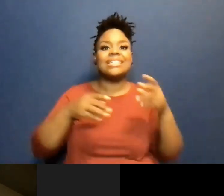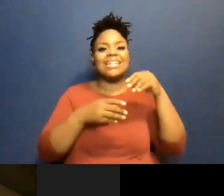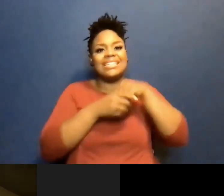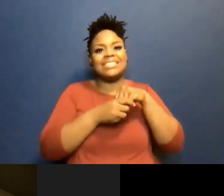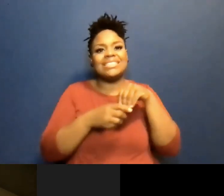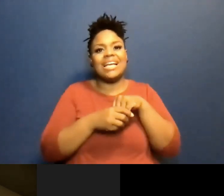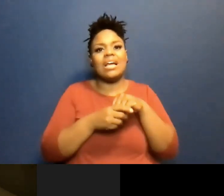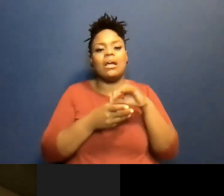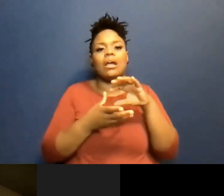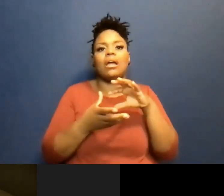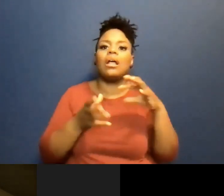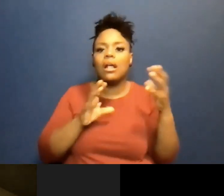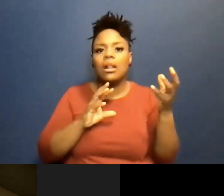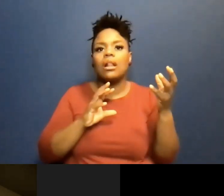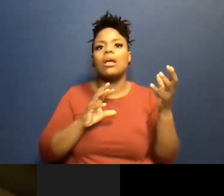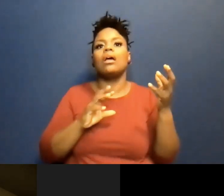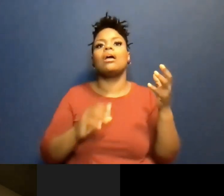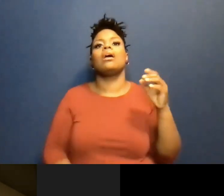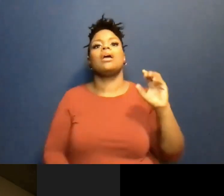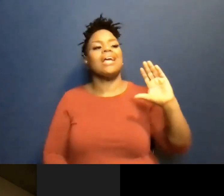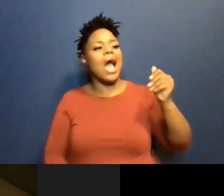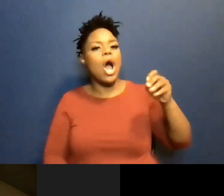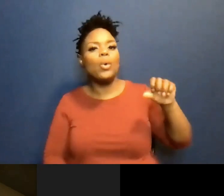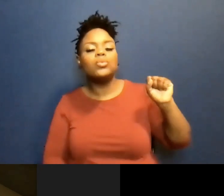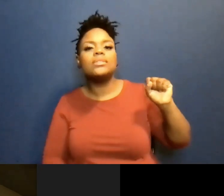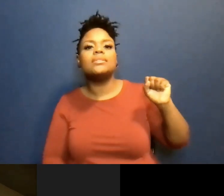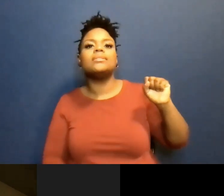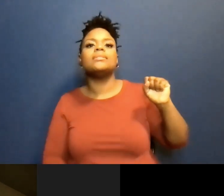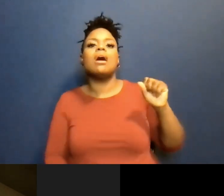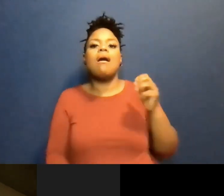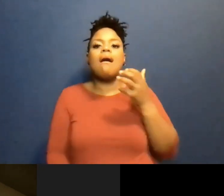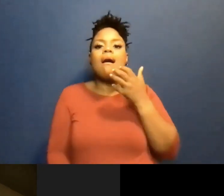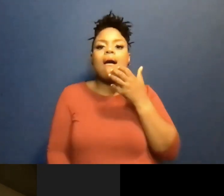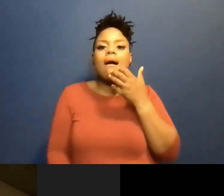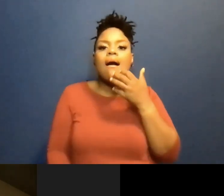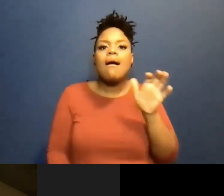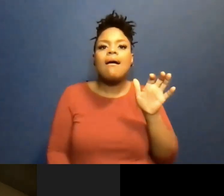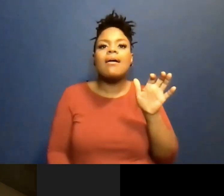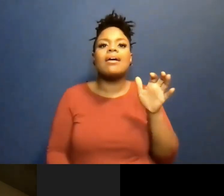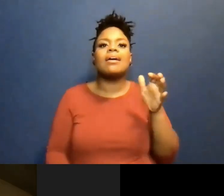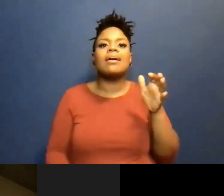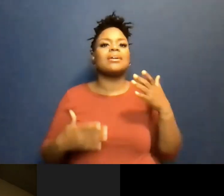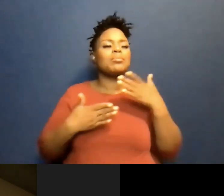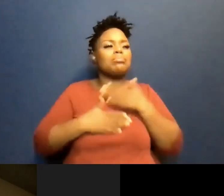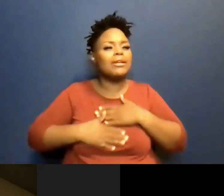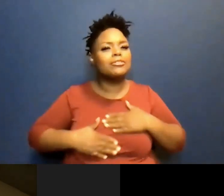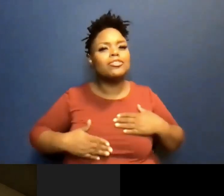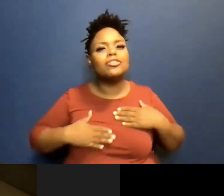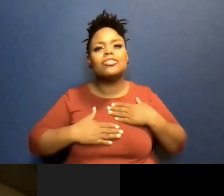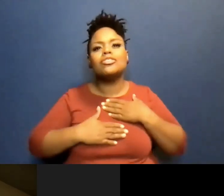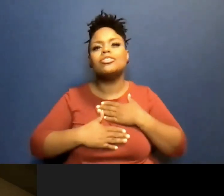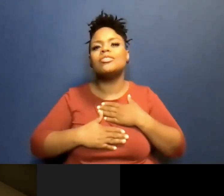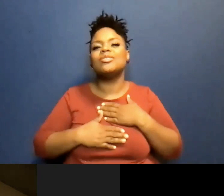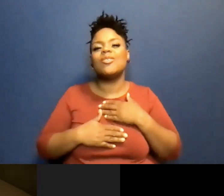a hot pleasure and flying and freedom. So I'm glad those like translated in an interesting way for